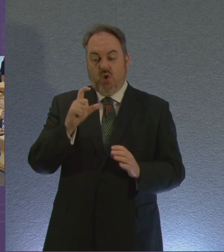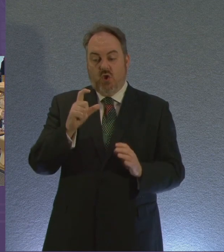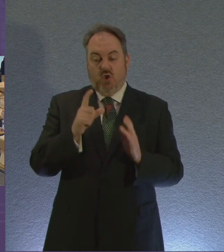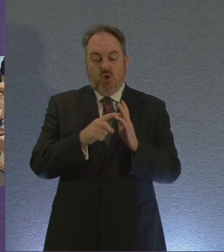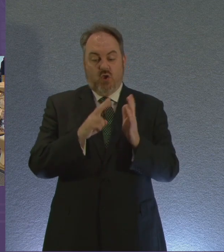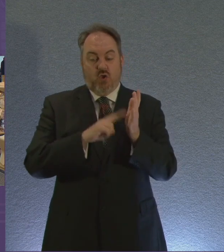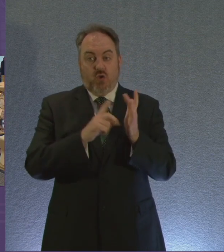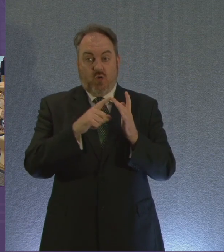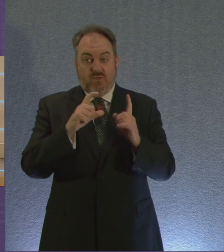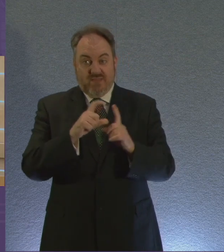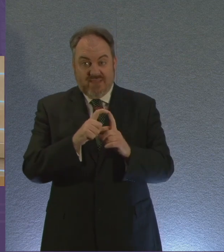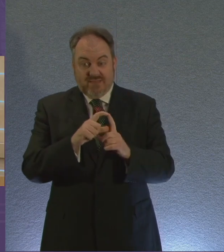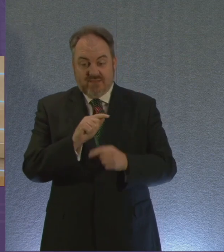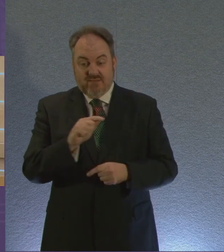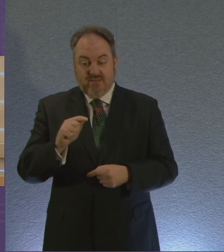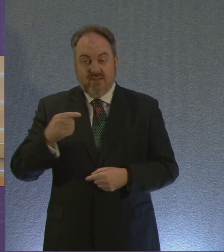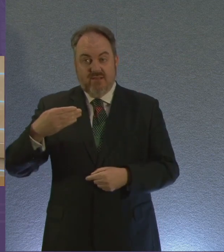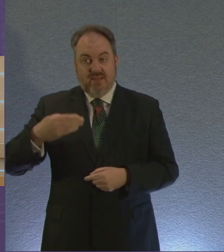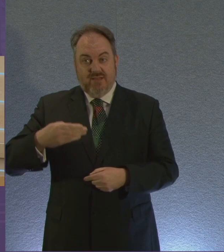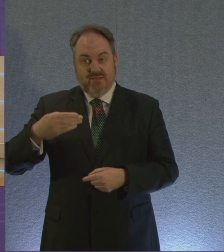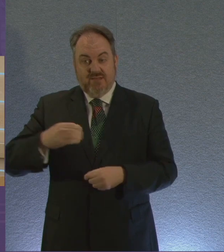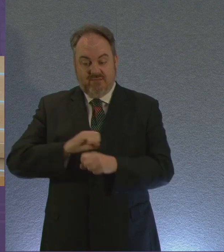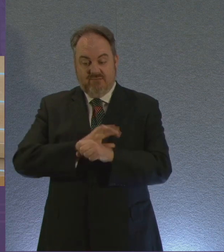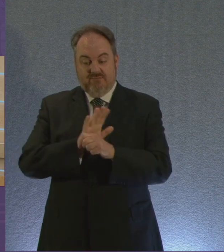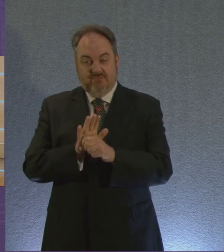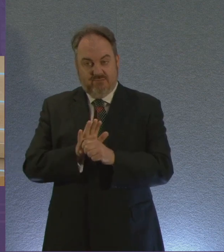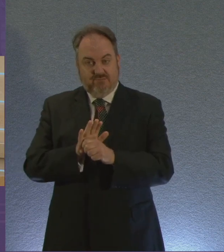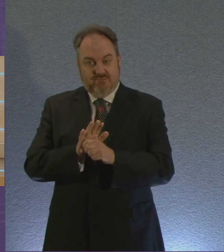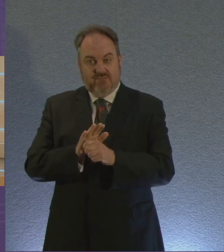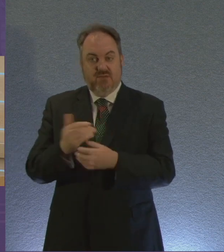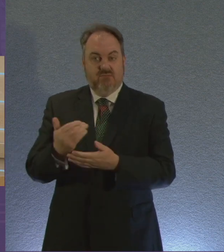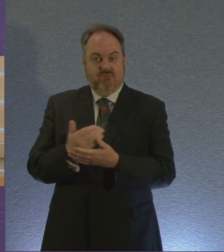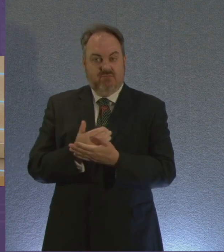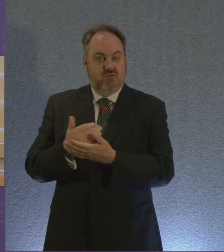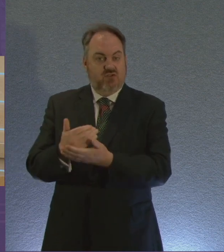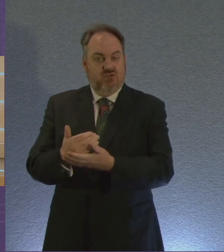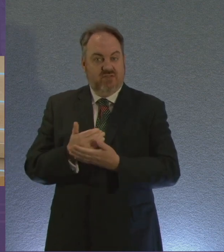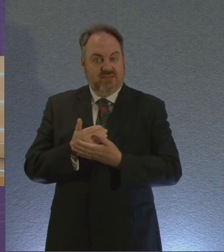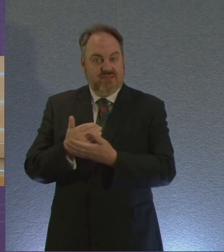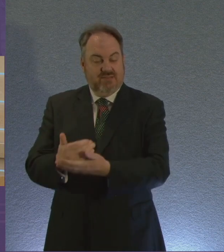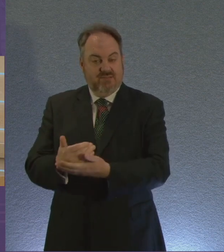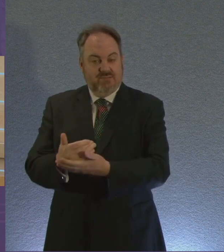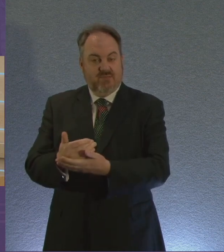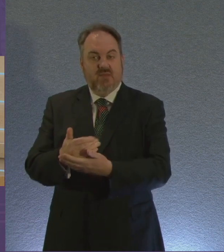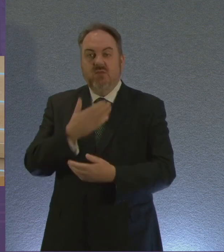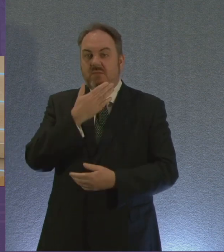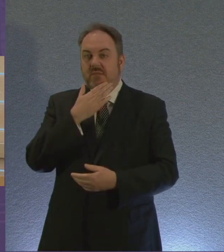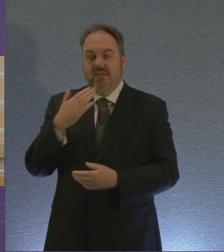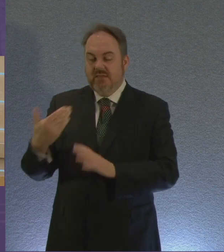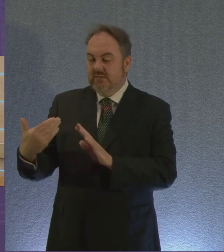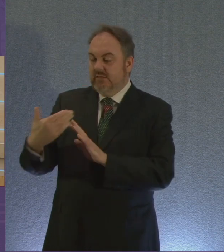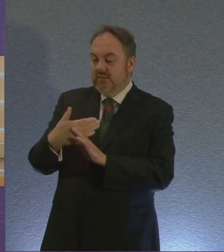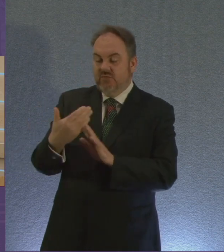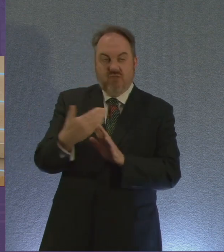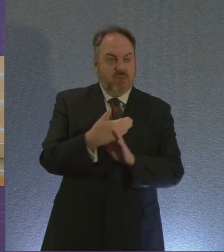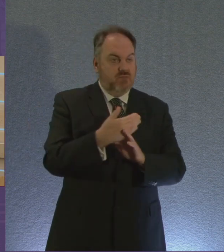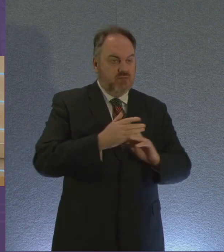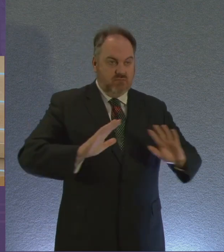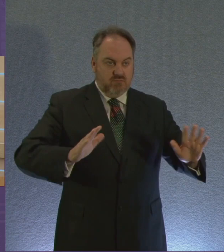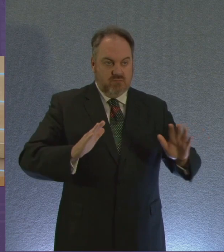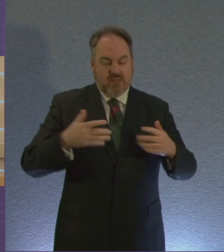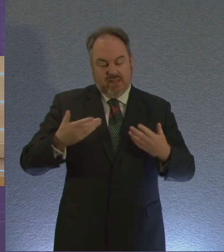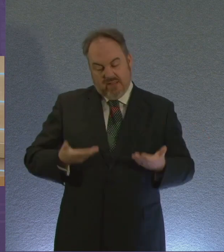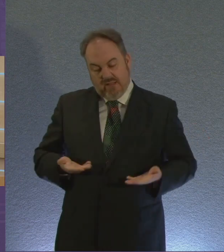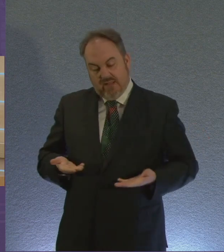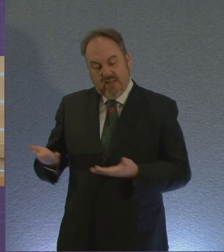security. The Cabinet Secretary will take questions at the end of her statement, so there should be no interventions or interruptions. And I